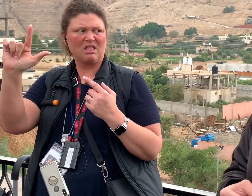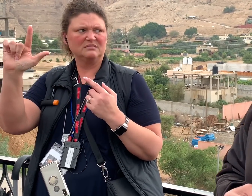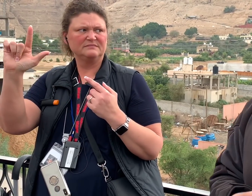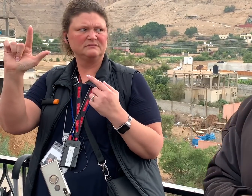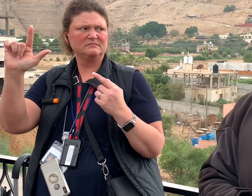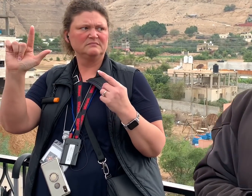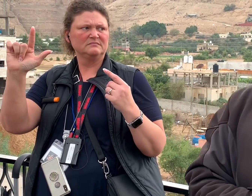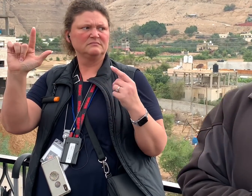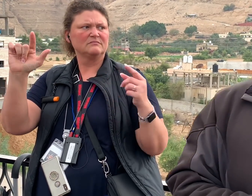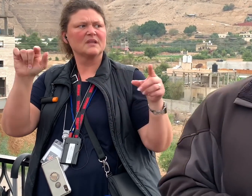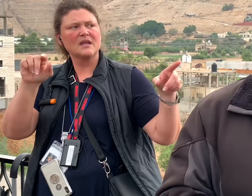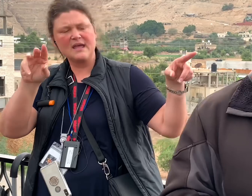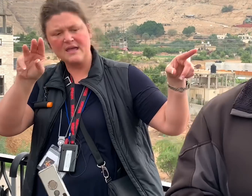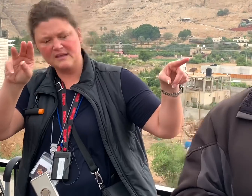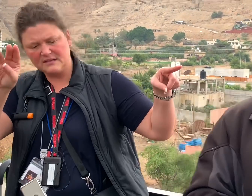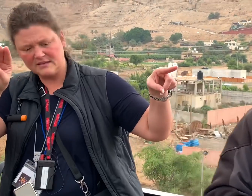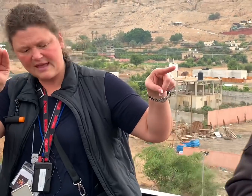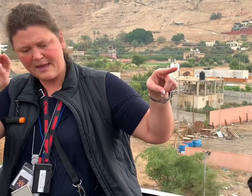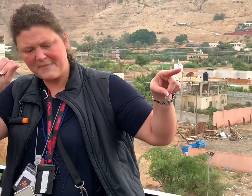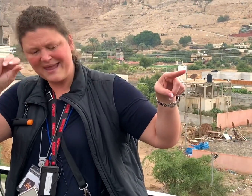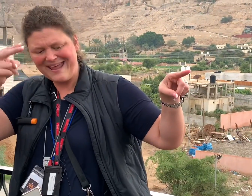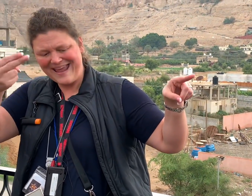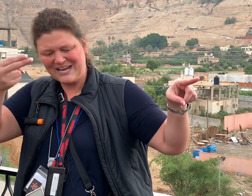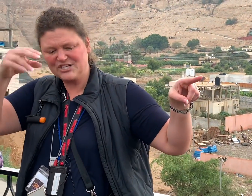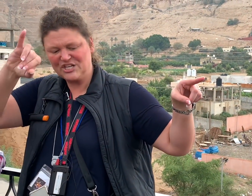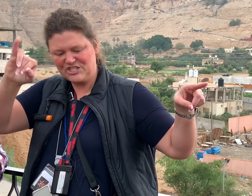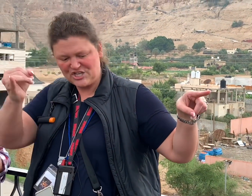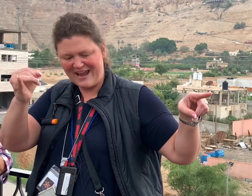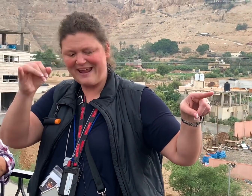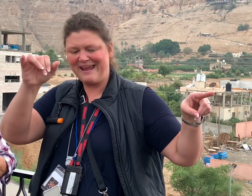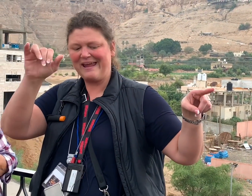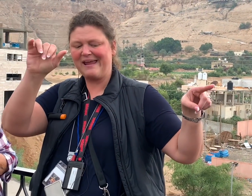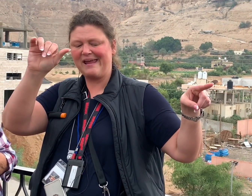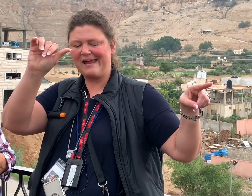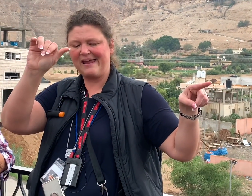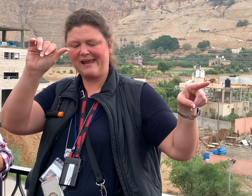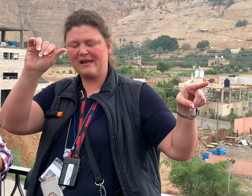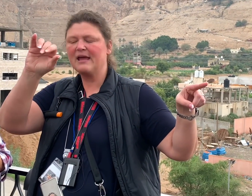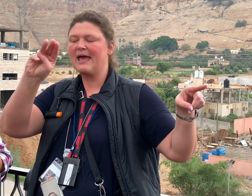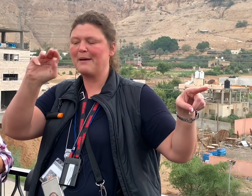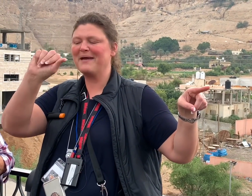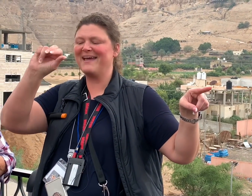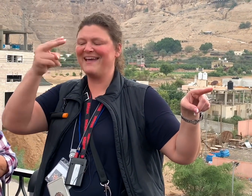okay? M-A-H-J-O-O-D, Majhul.